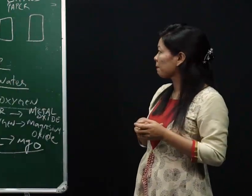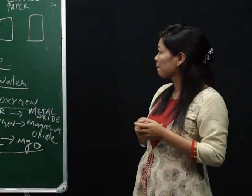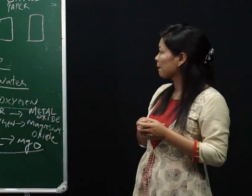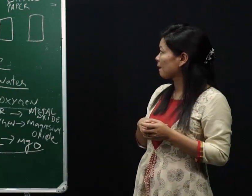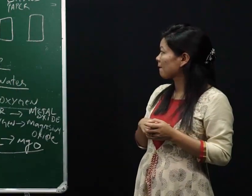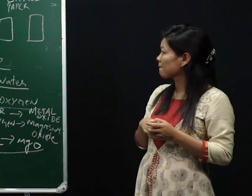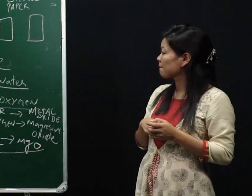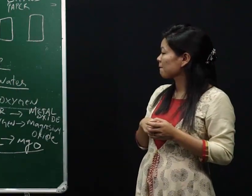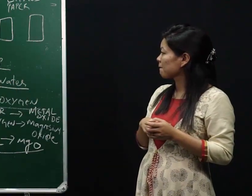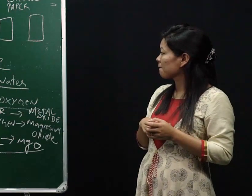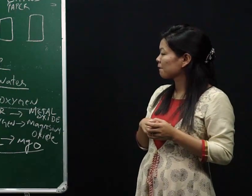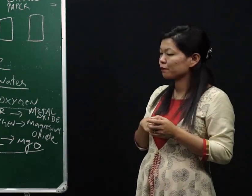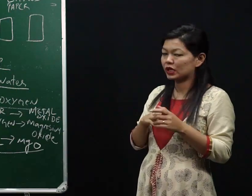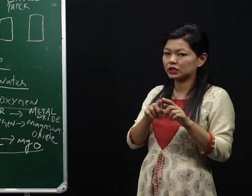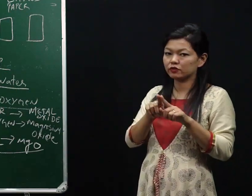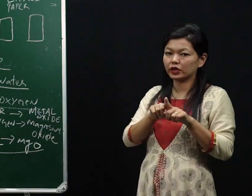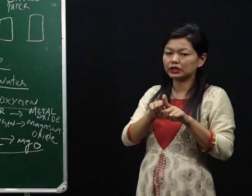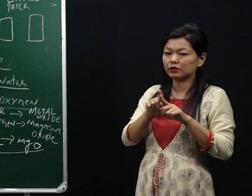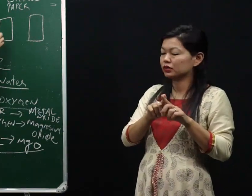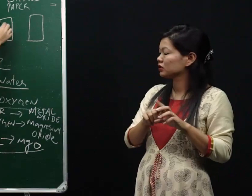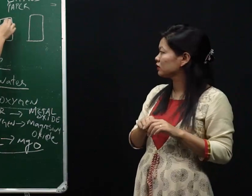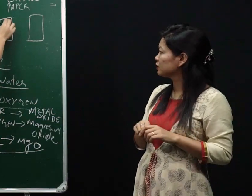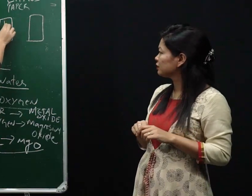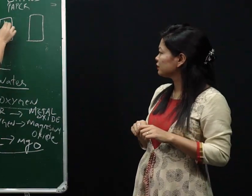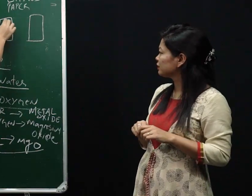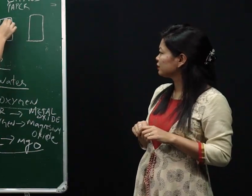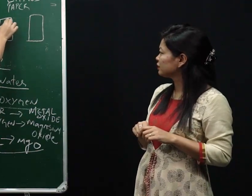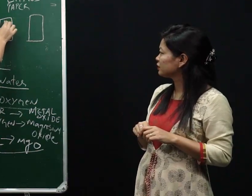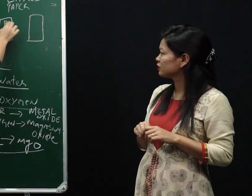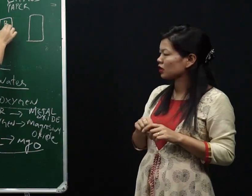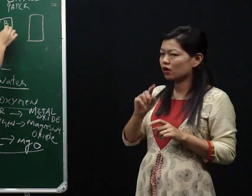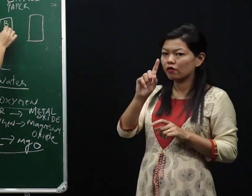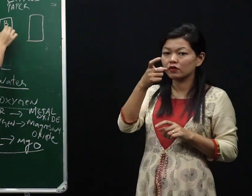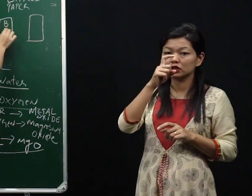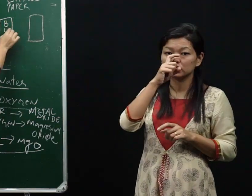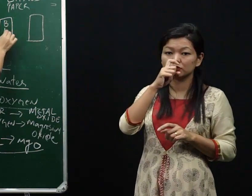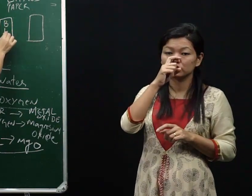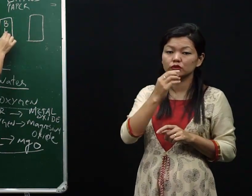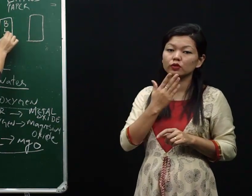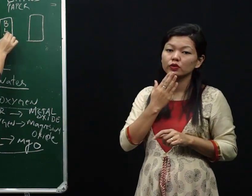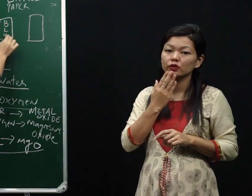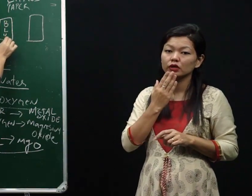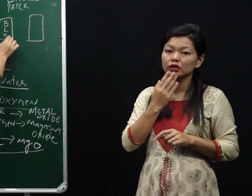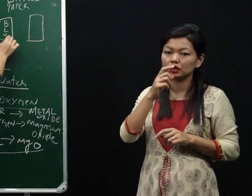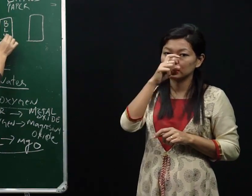Clear? And then the first one, let's say it is blue color, okay? Blue color.